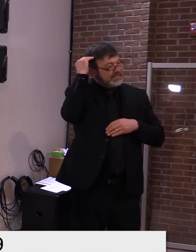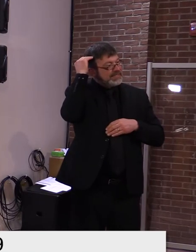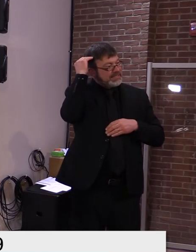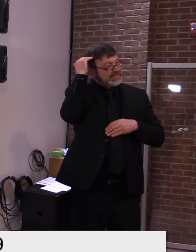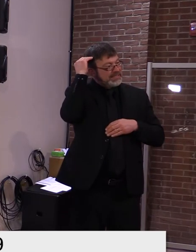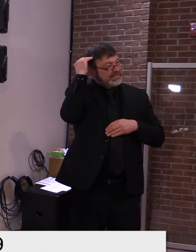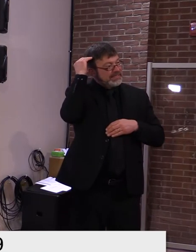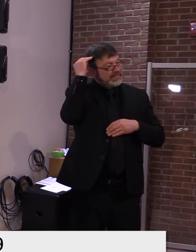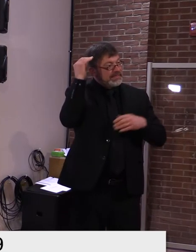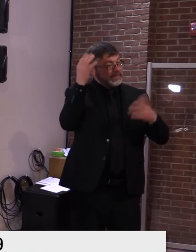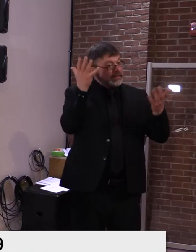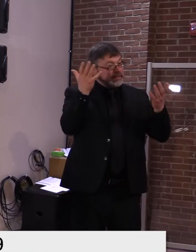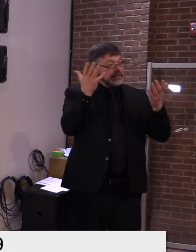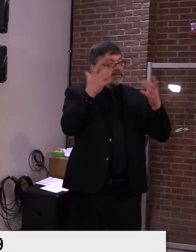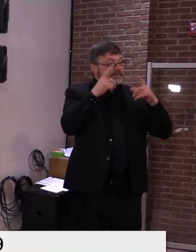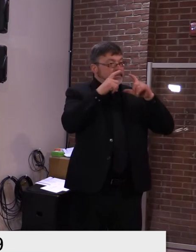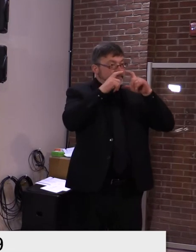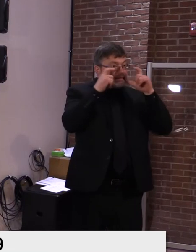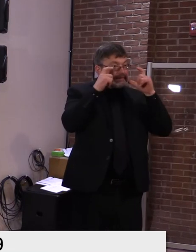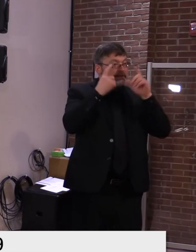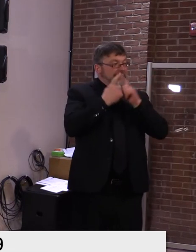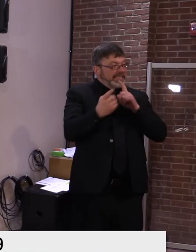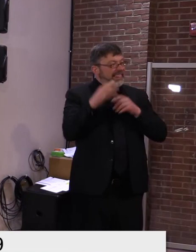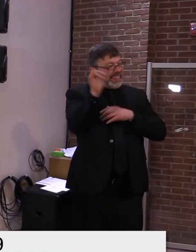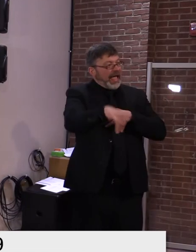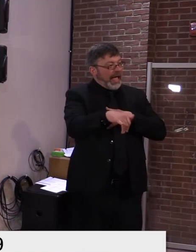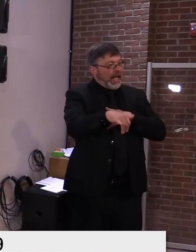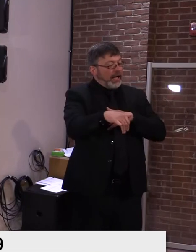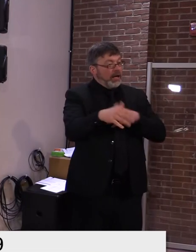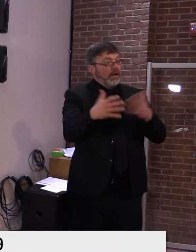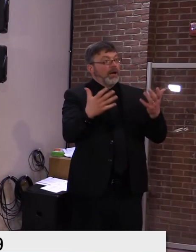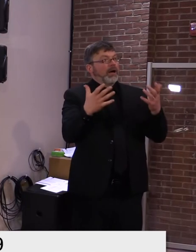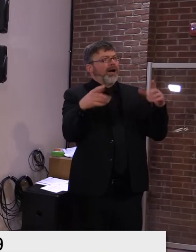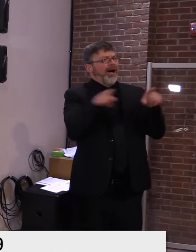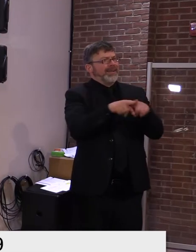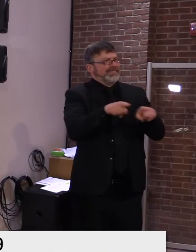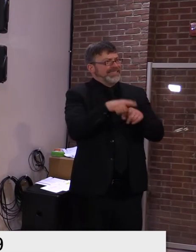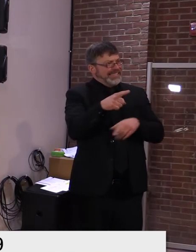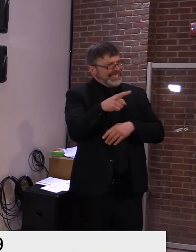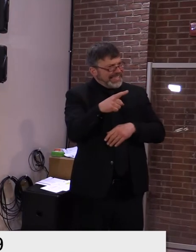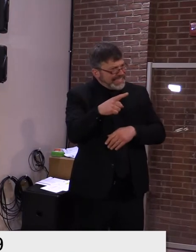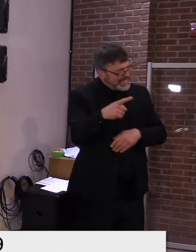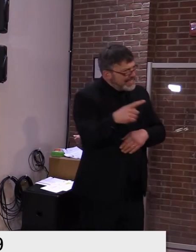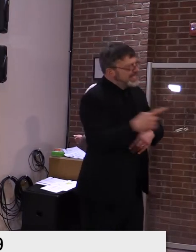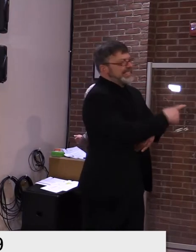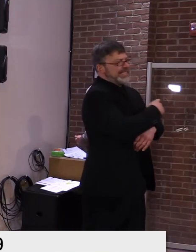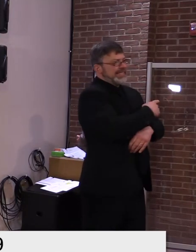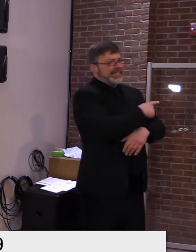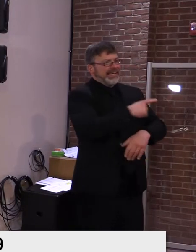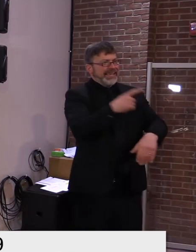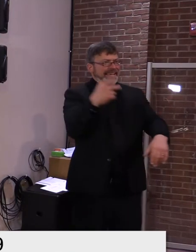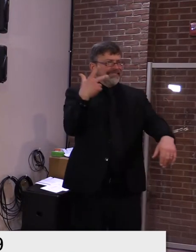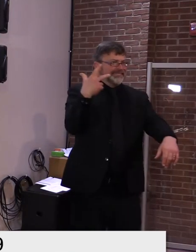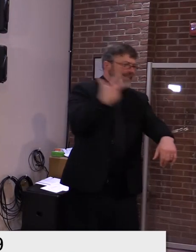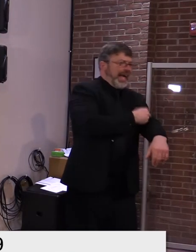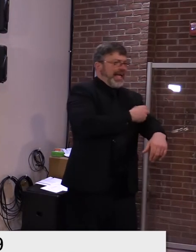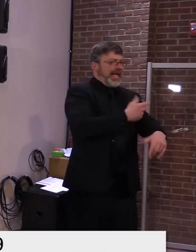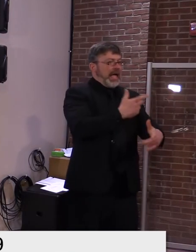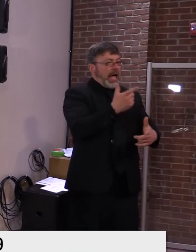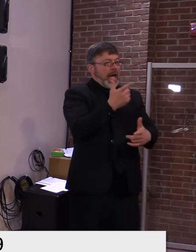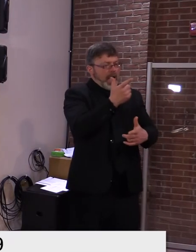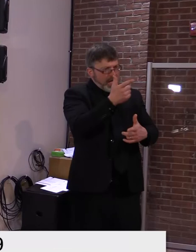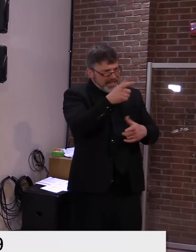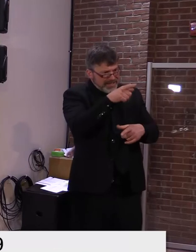to make sure they get their vaccination when they can and sign up for that, because you're going to be protecting